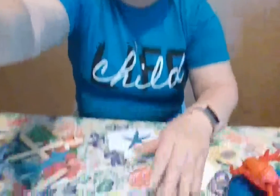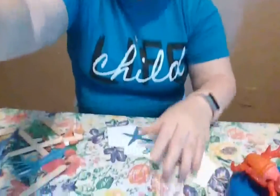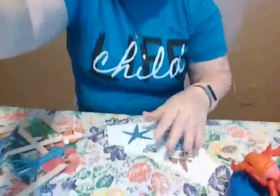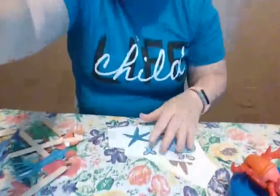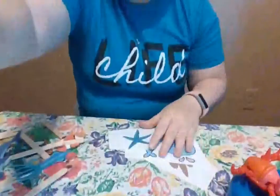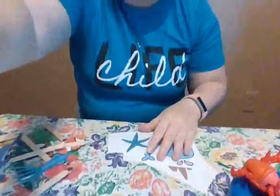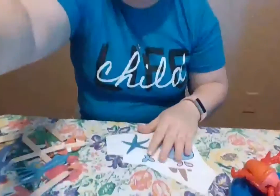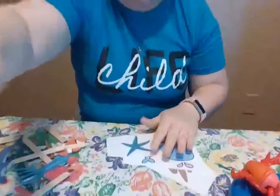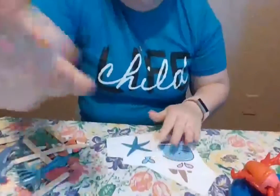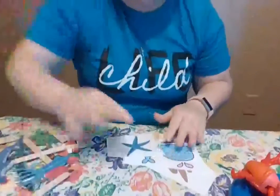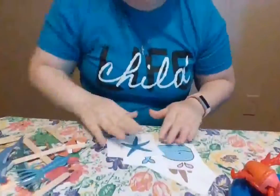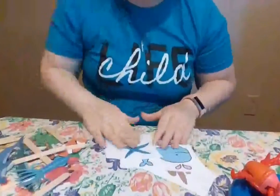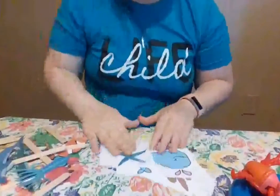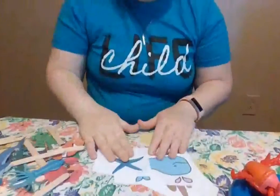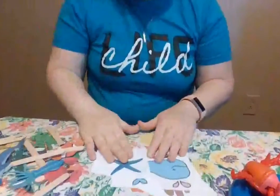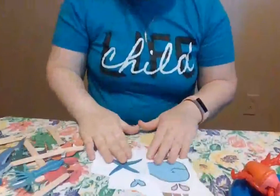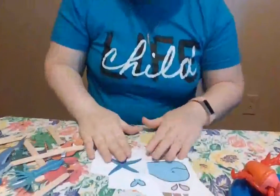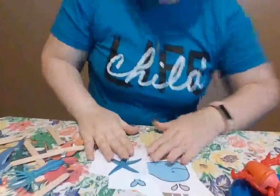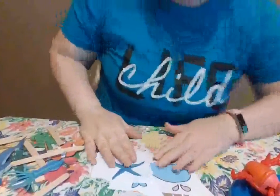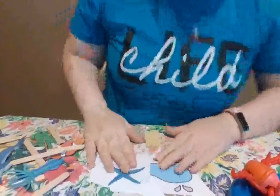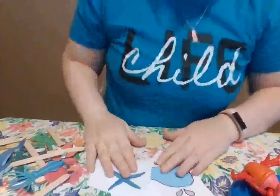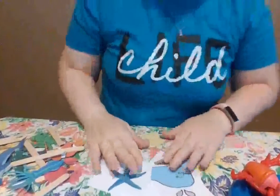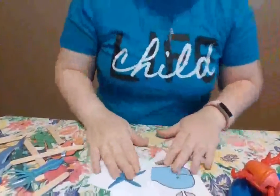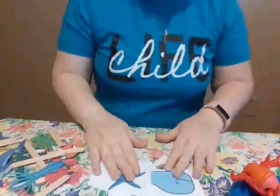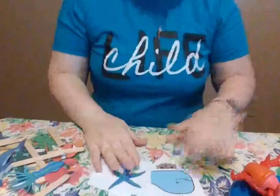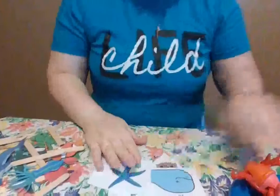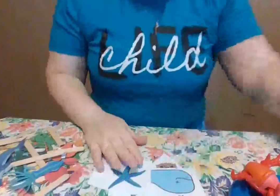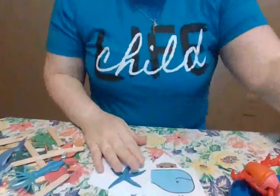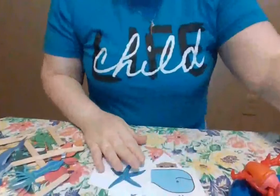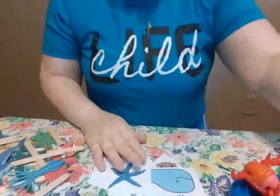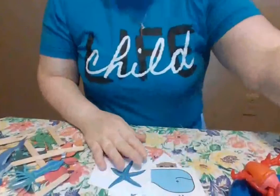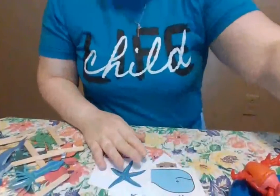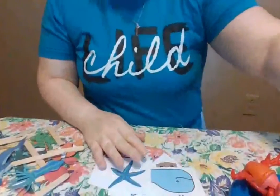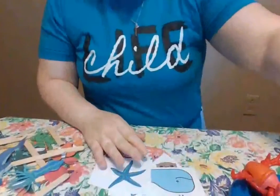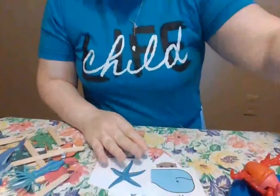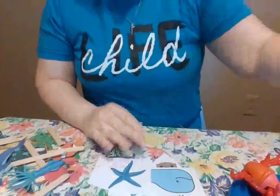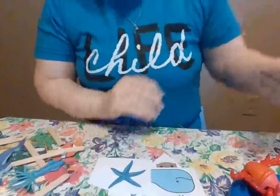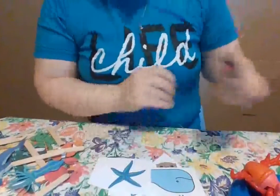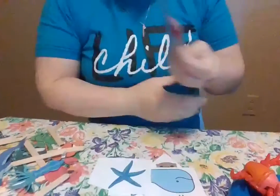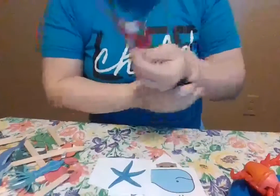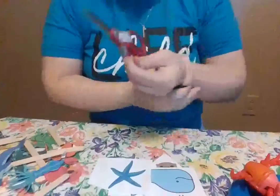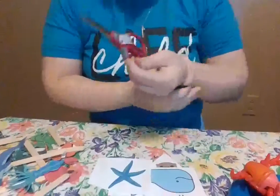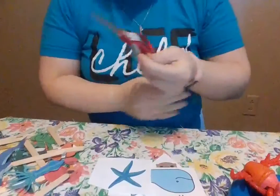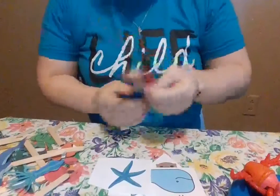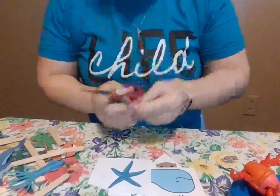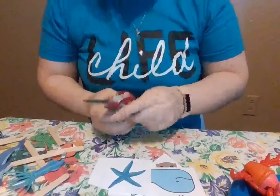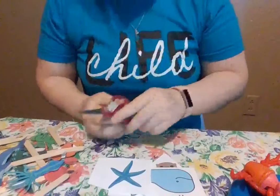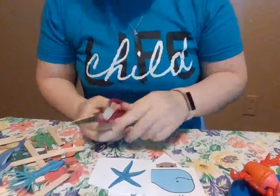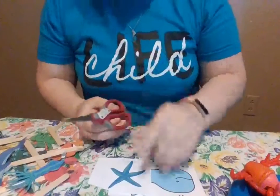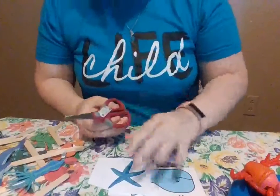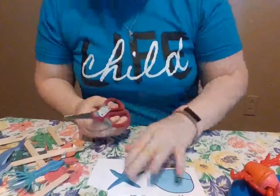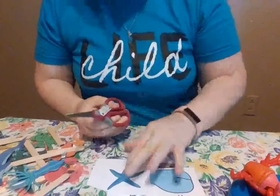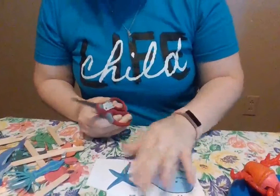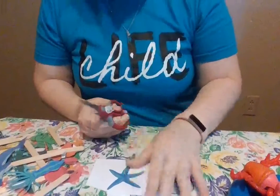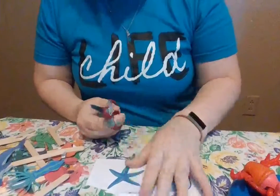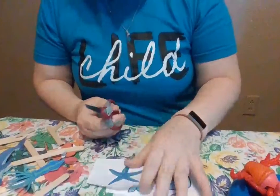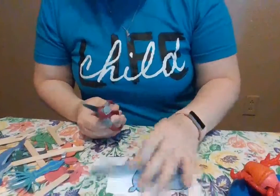pictures. And I'm going to bring it down here so you guys can see what I am doing. So what I'm going to do is I'm just going to cut this